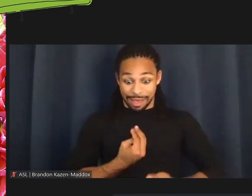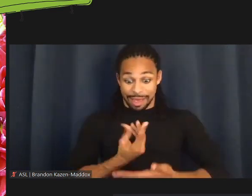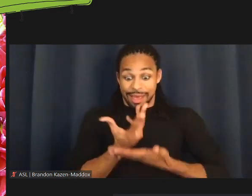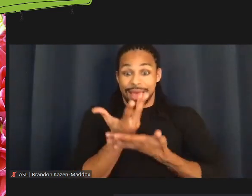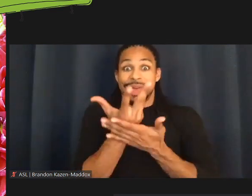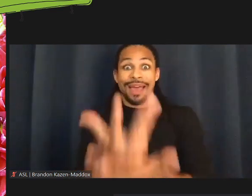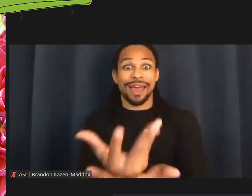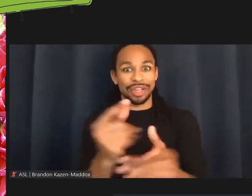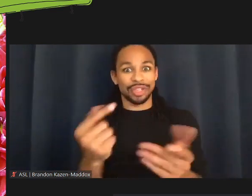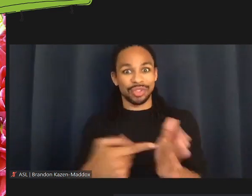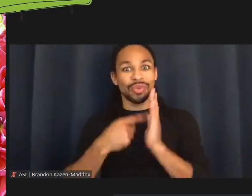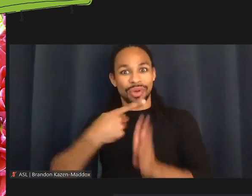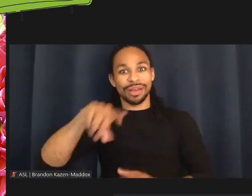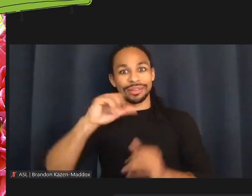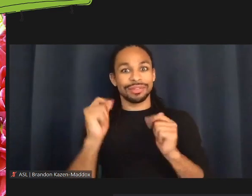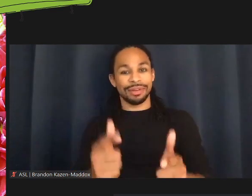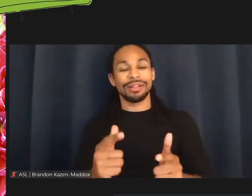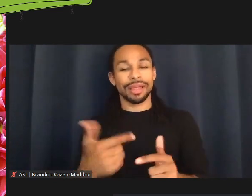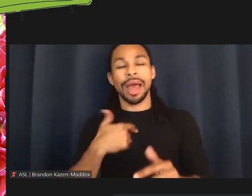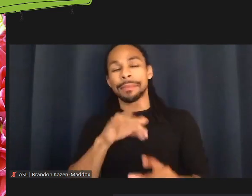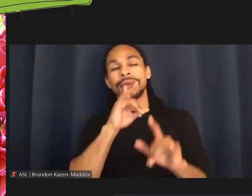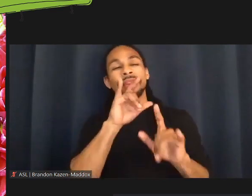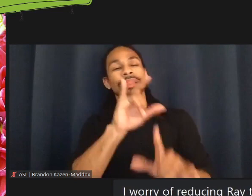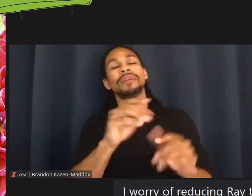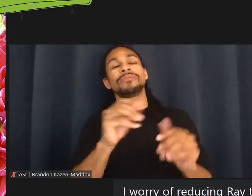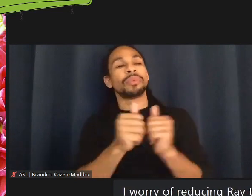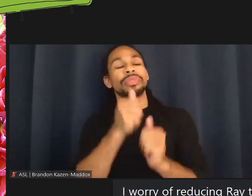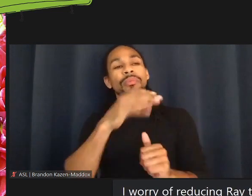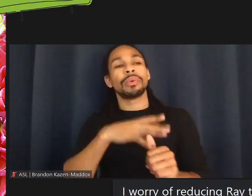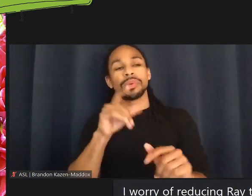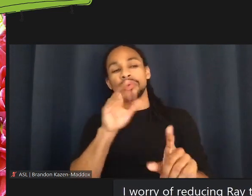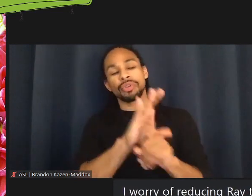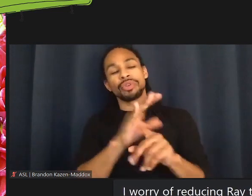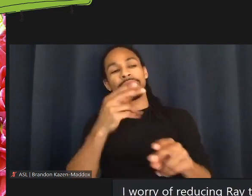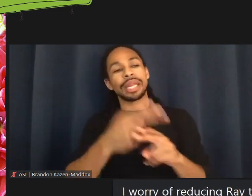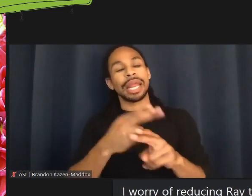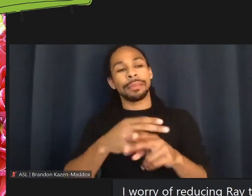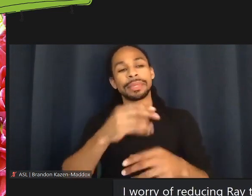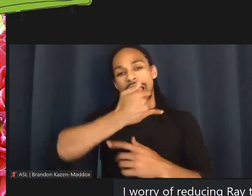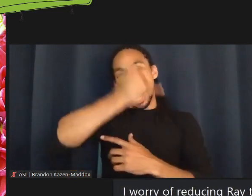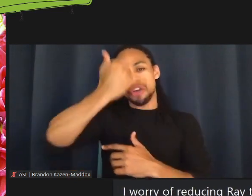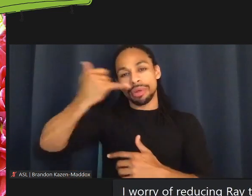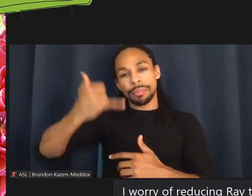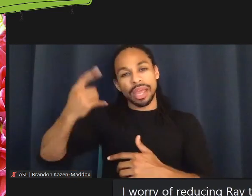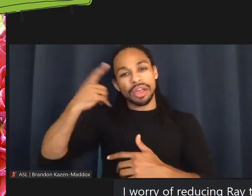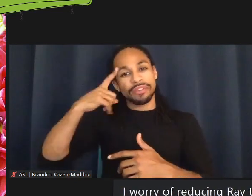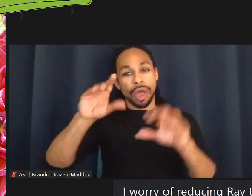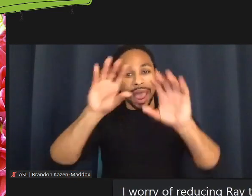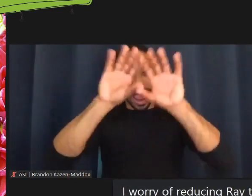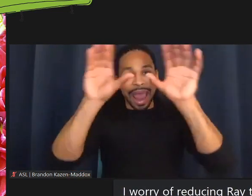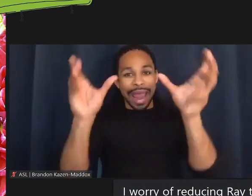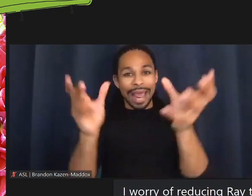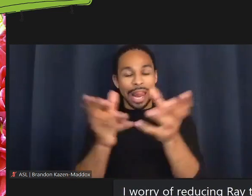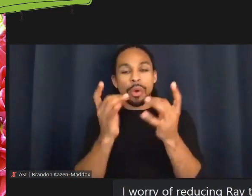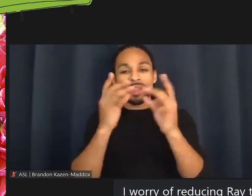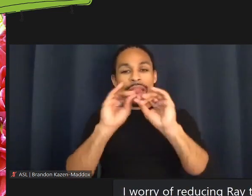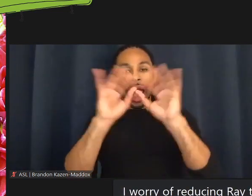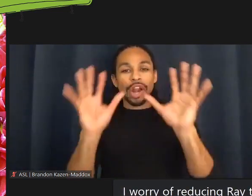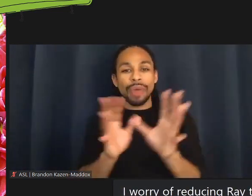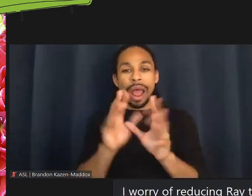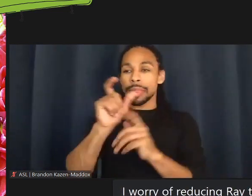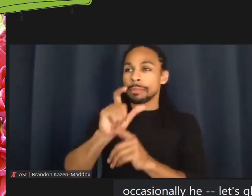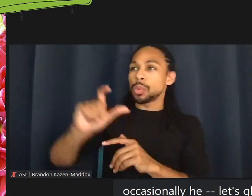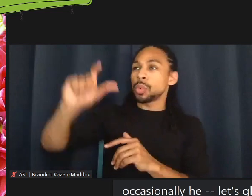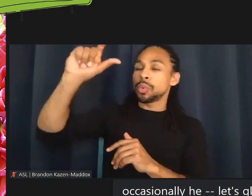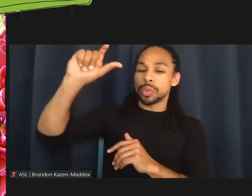a woman whose name is Arabic for the halo around the moon, she tells me. Some days I imagine praising her to my family, like other adults